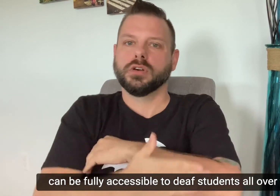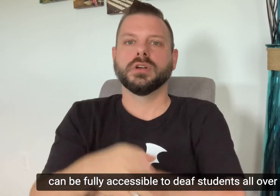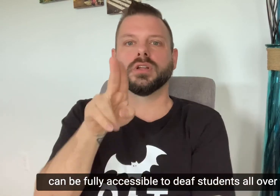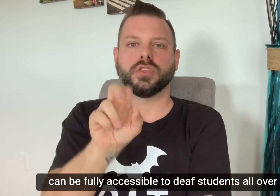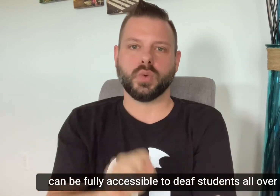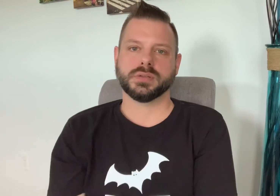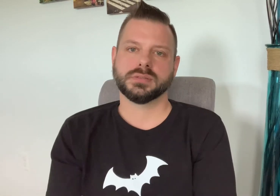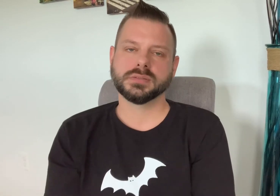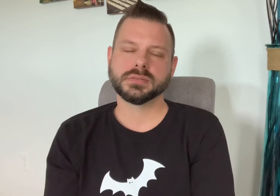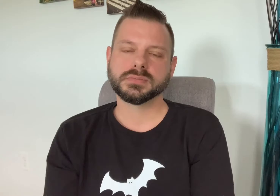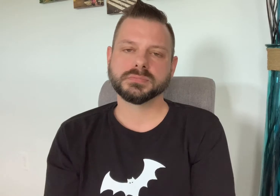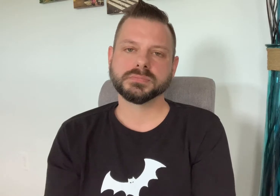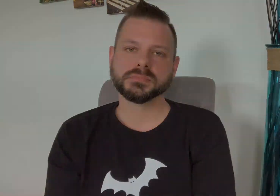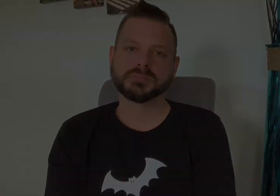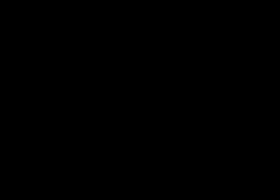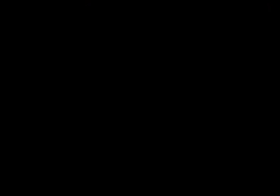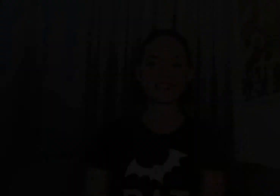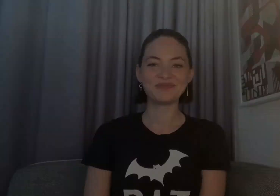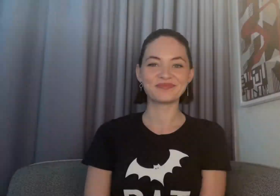the U.S.